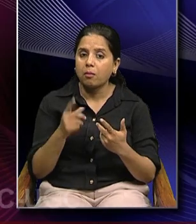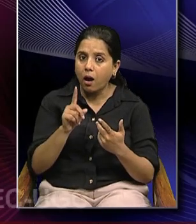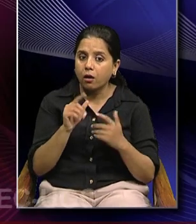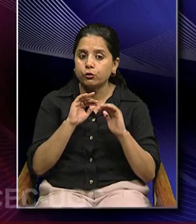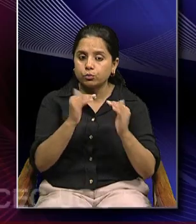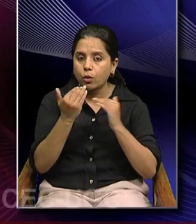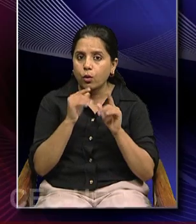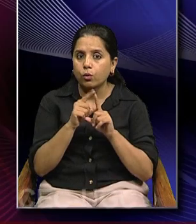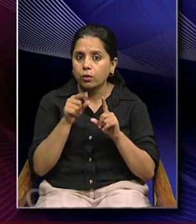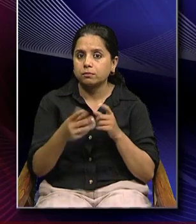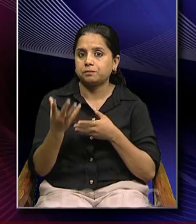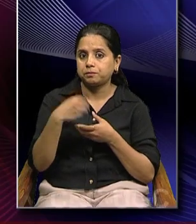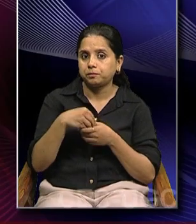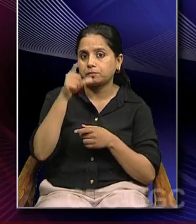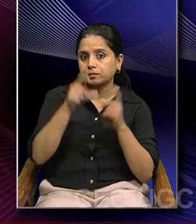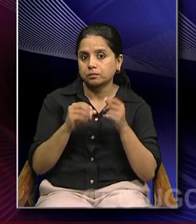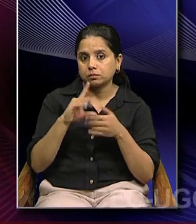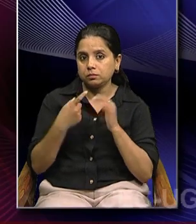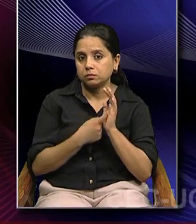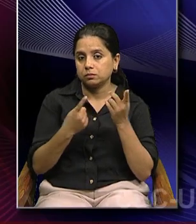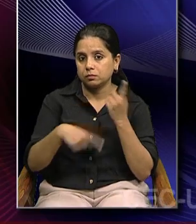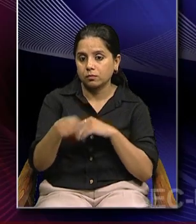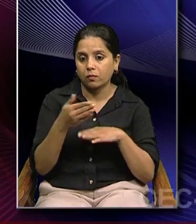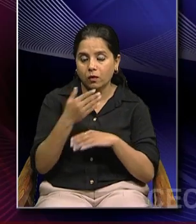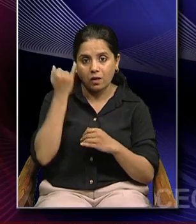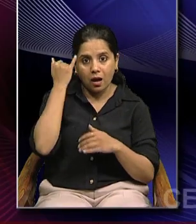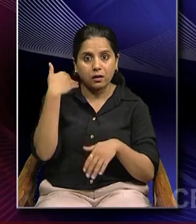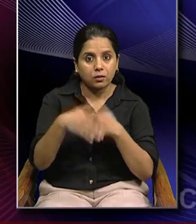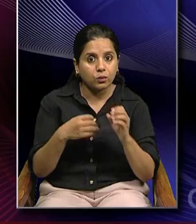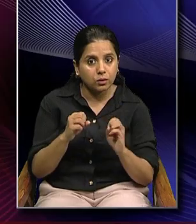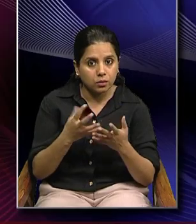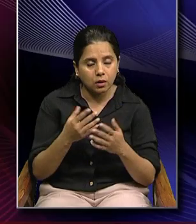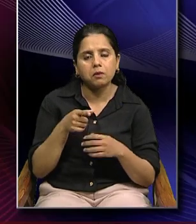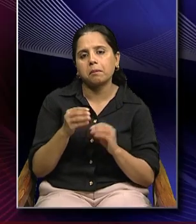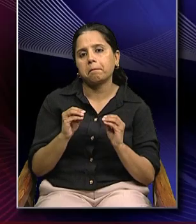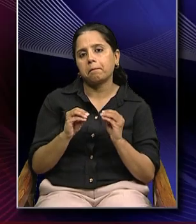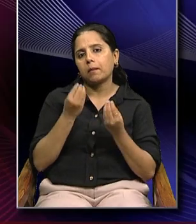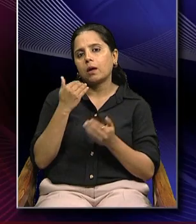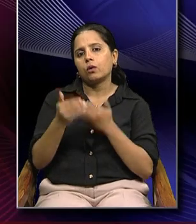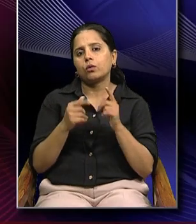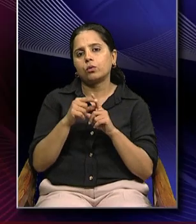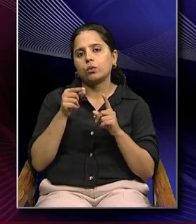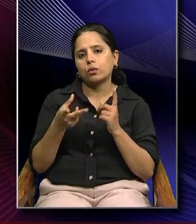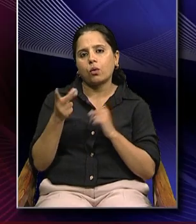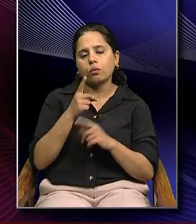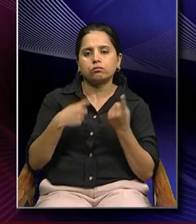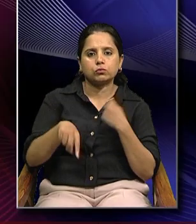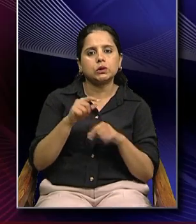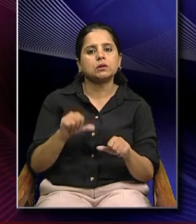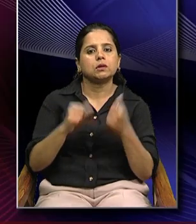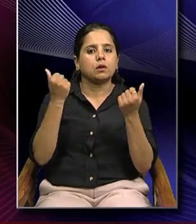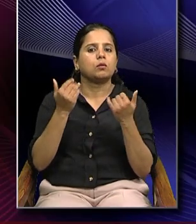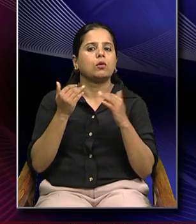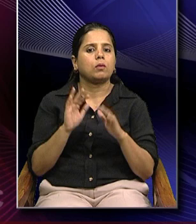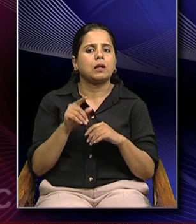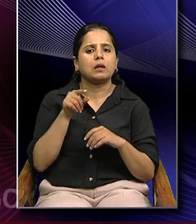co-creation and involving customers early in the ideation stage is going to improve this rate of success. So, it is